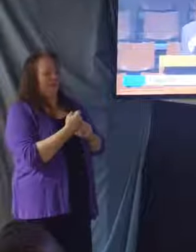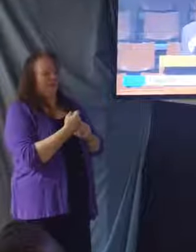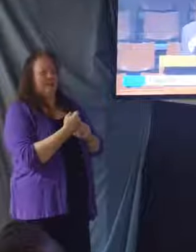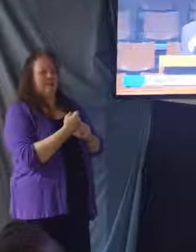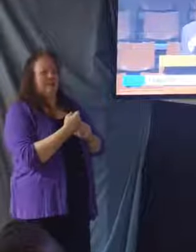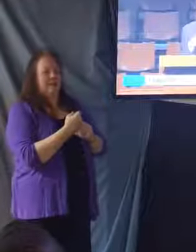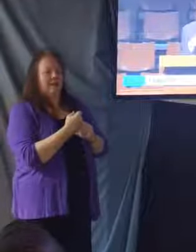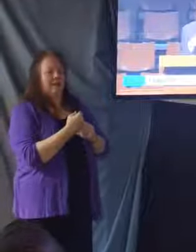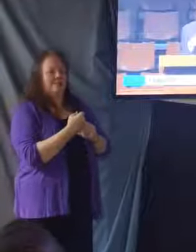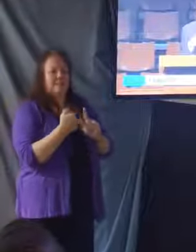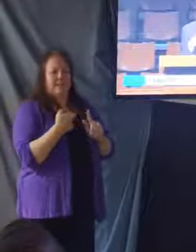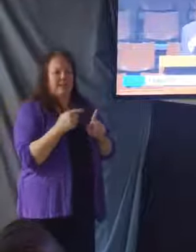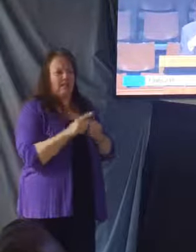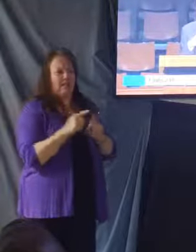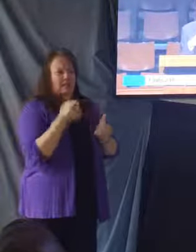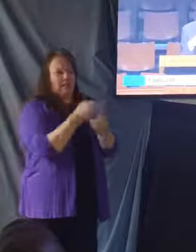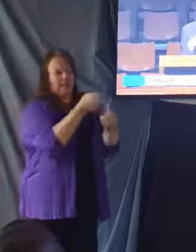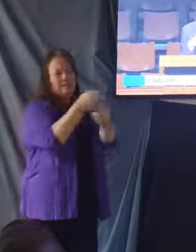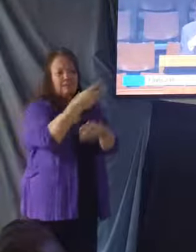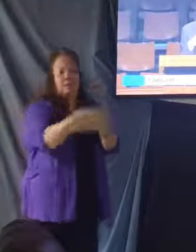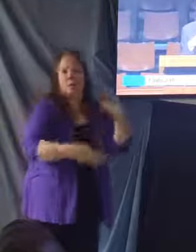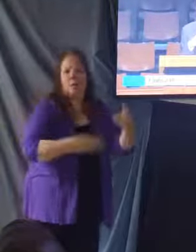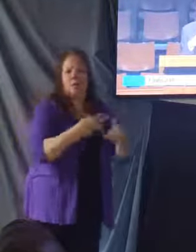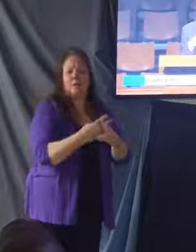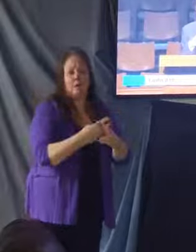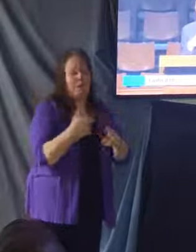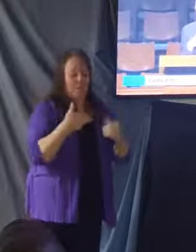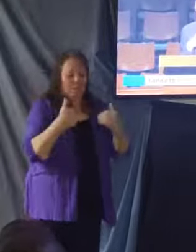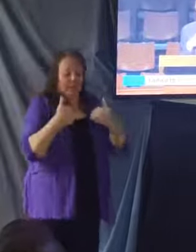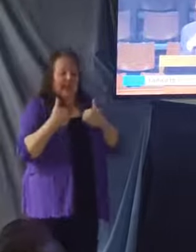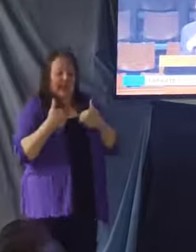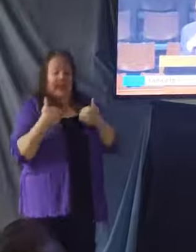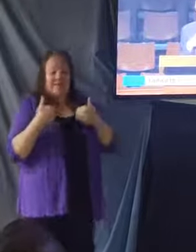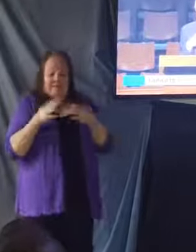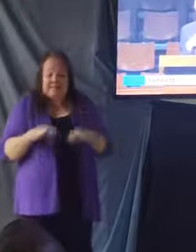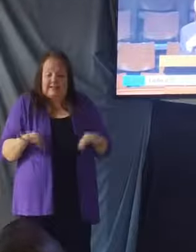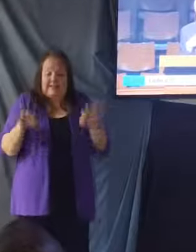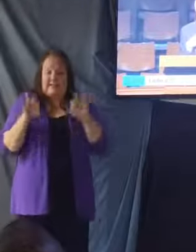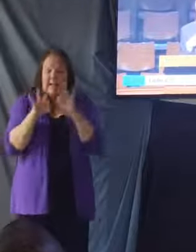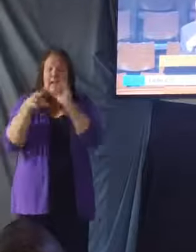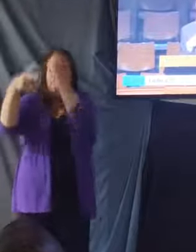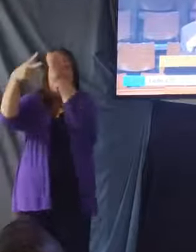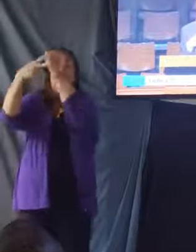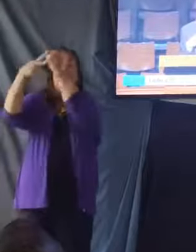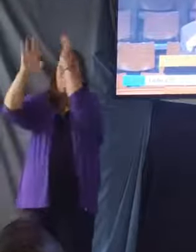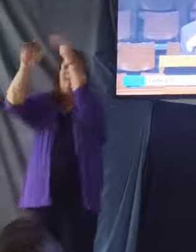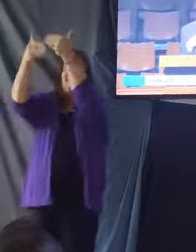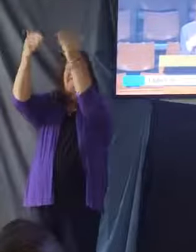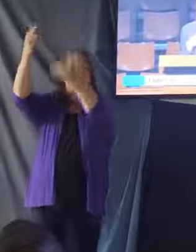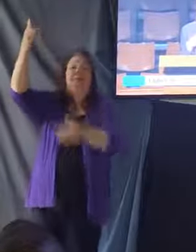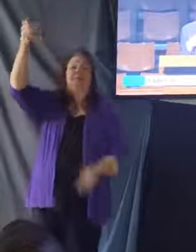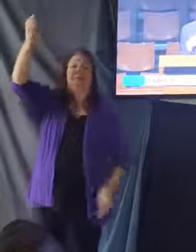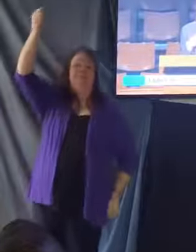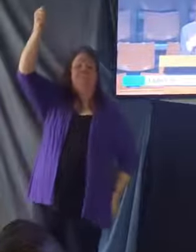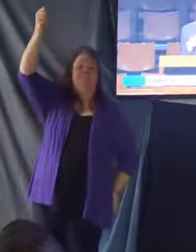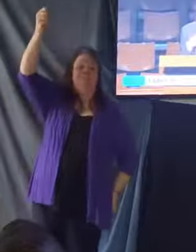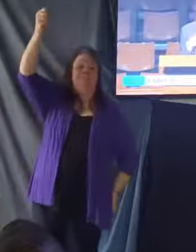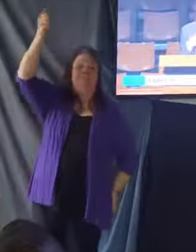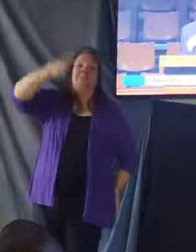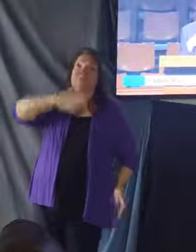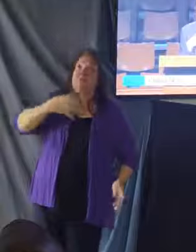they do the world. Because what we have of value is stored away in heaven